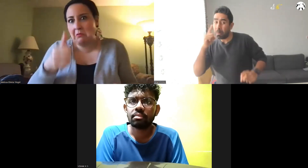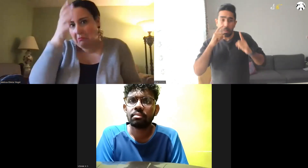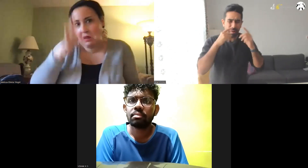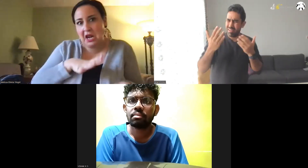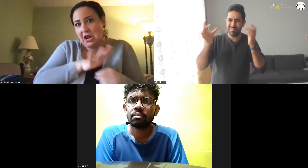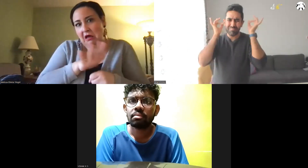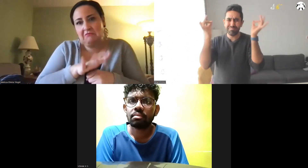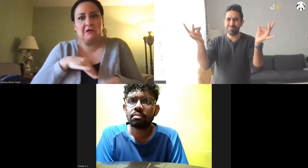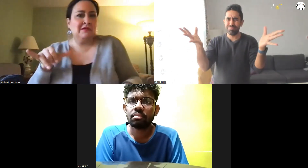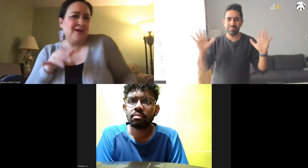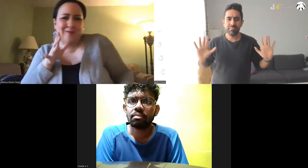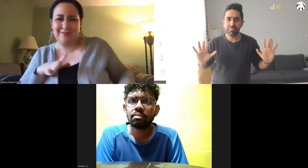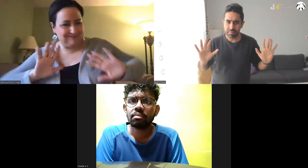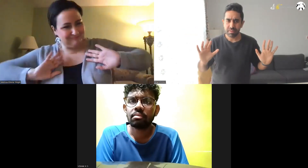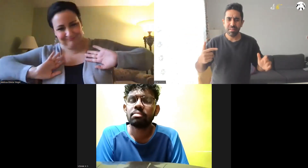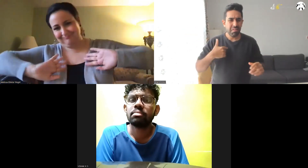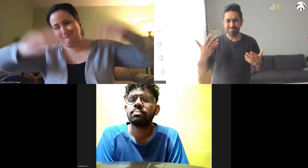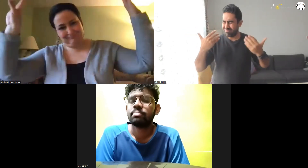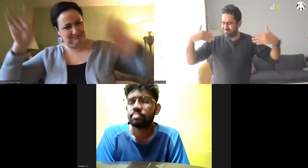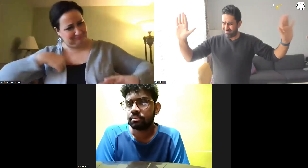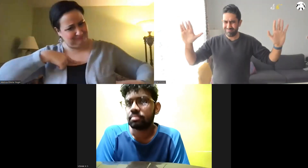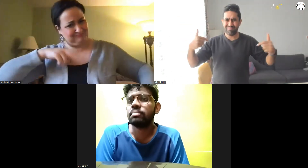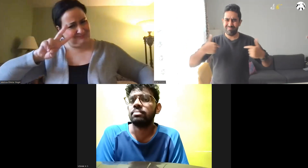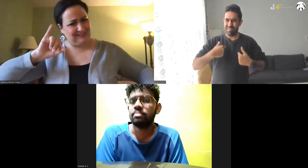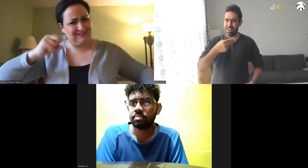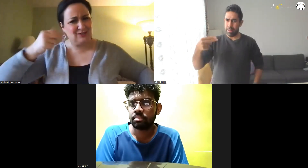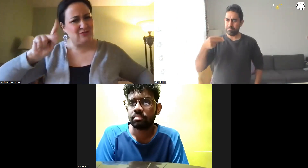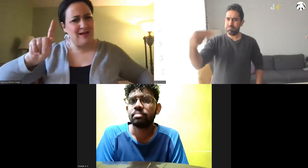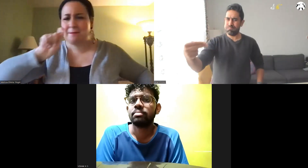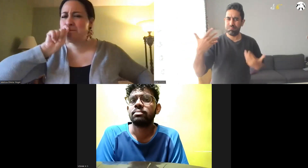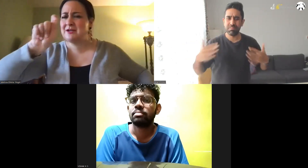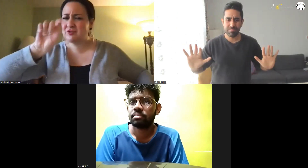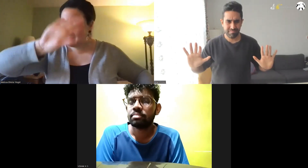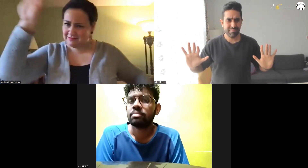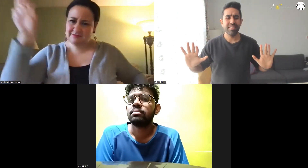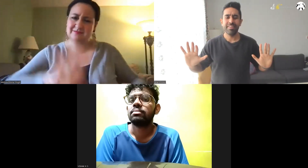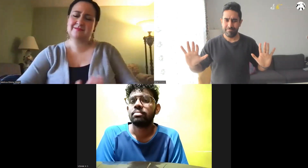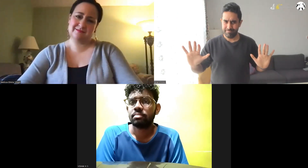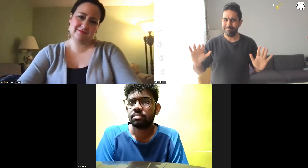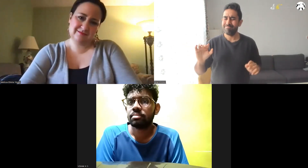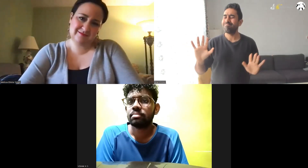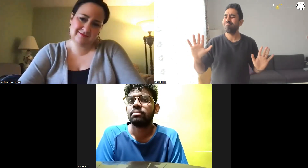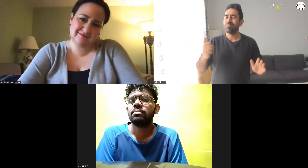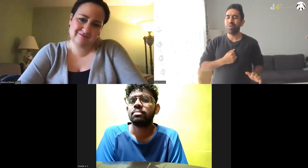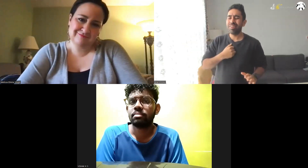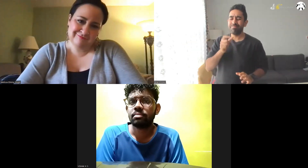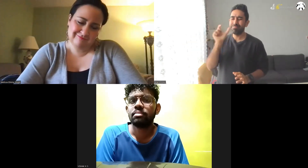So it's okay. Just ignore the term of gender and just give your name that, see, I'm